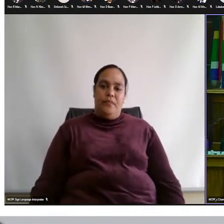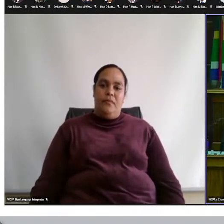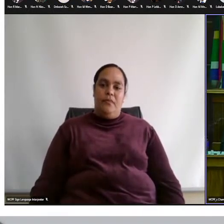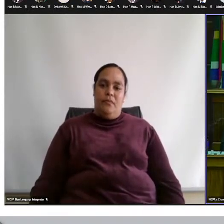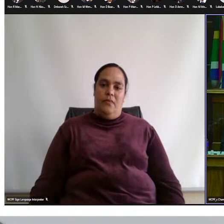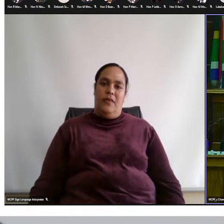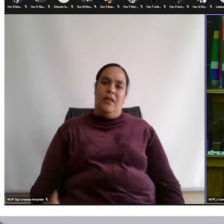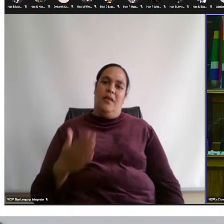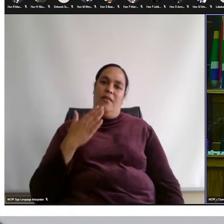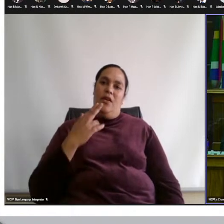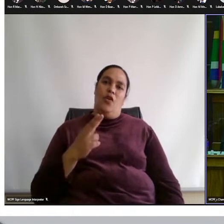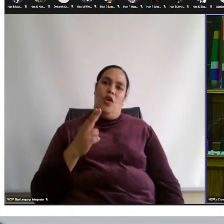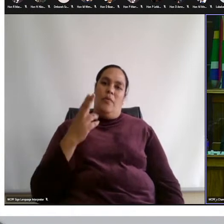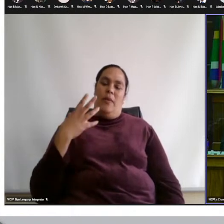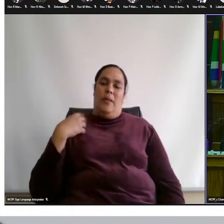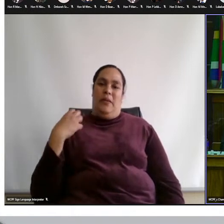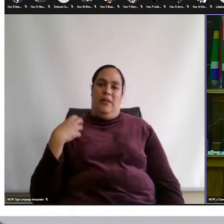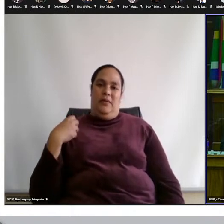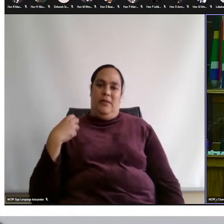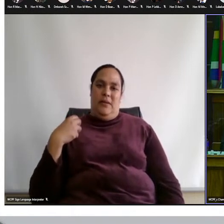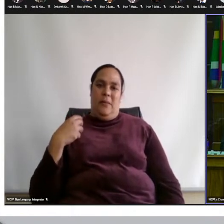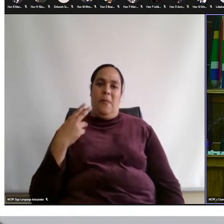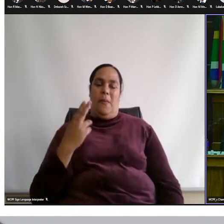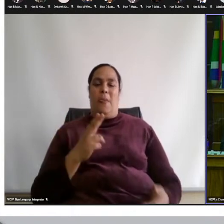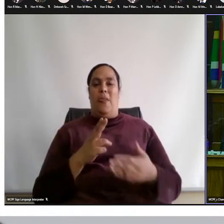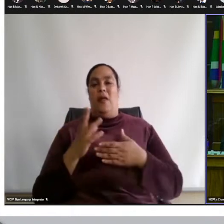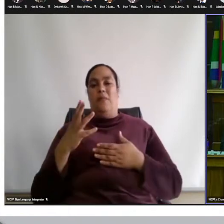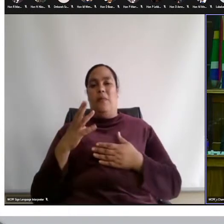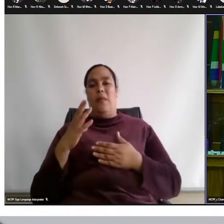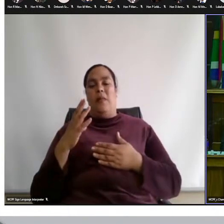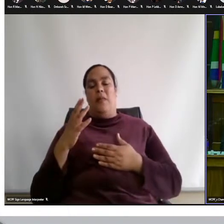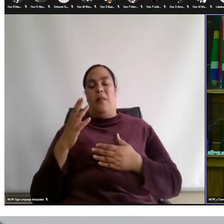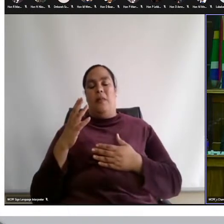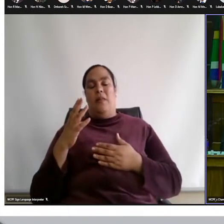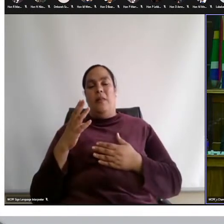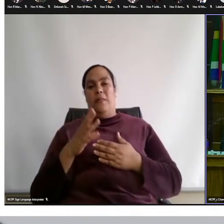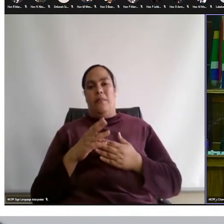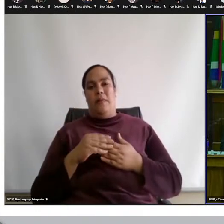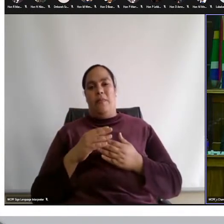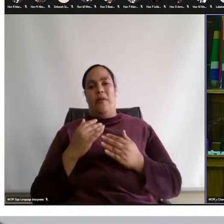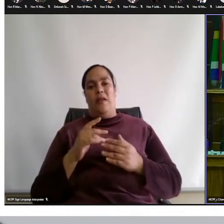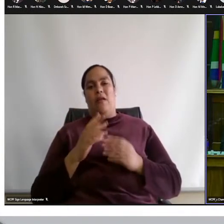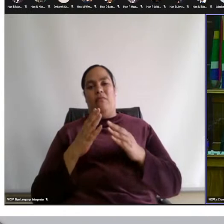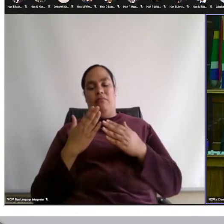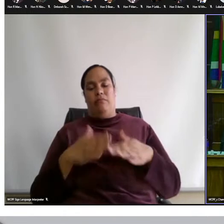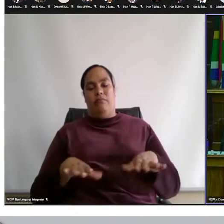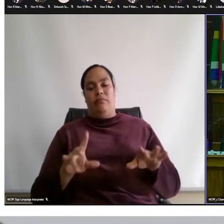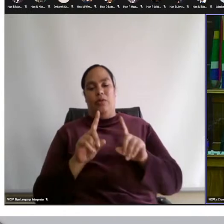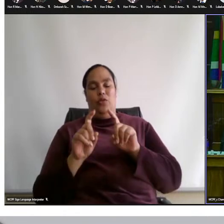Thank you, Honourable Minister. Honourable Members, that concludes questions.